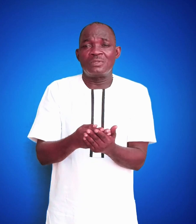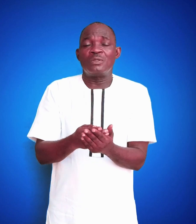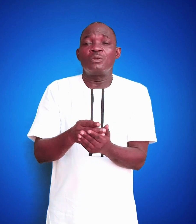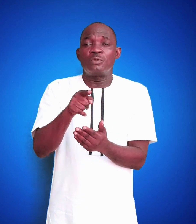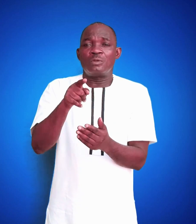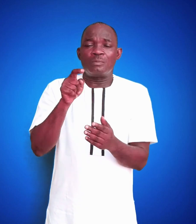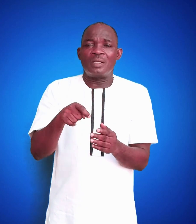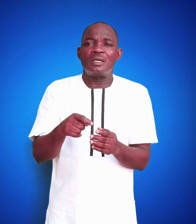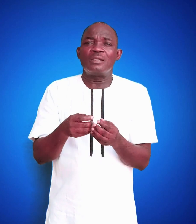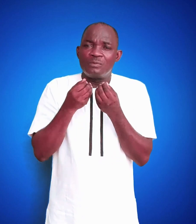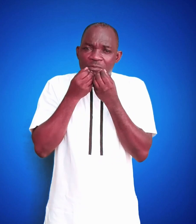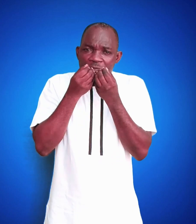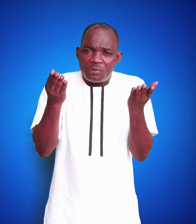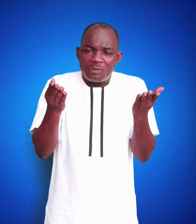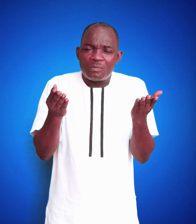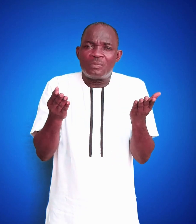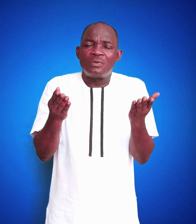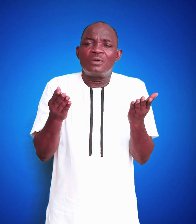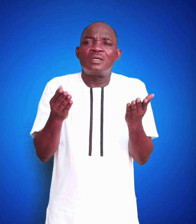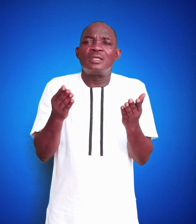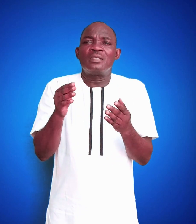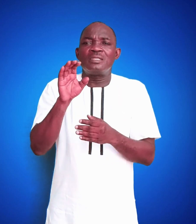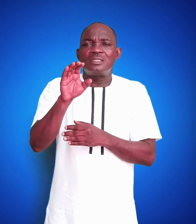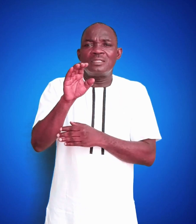you should inform the